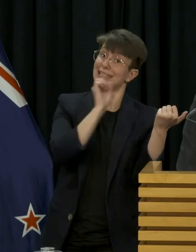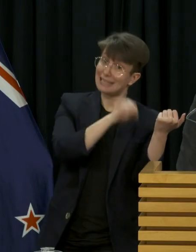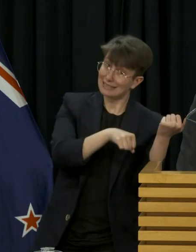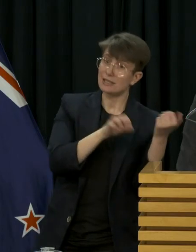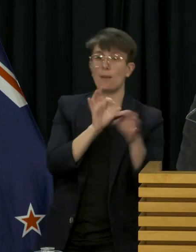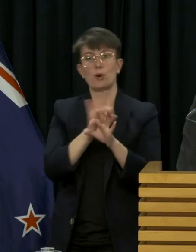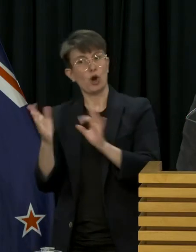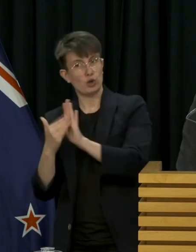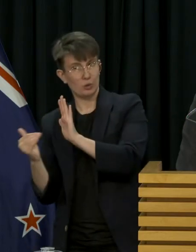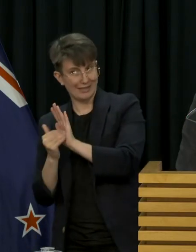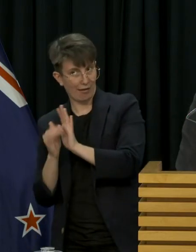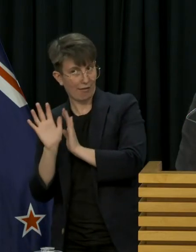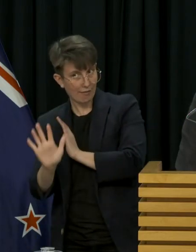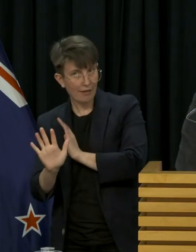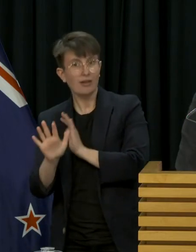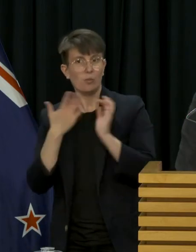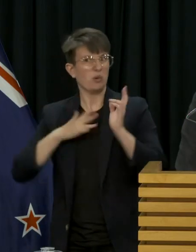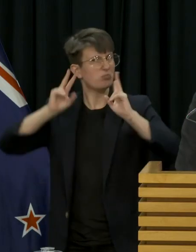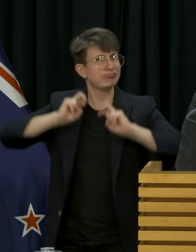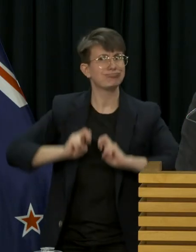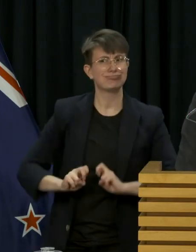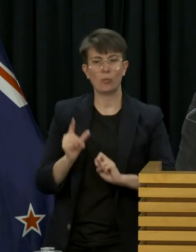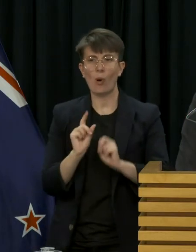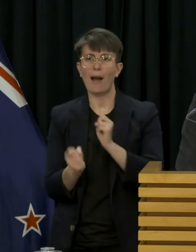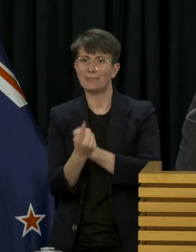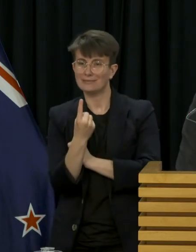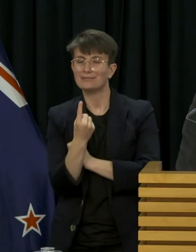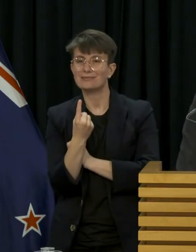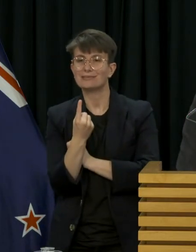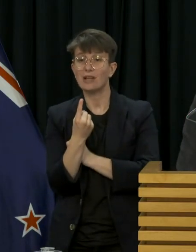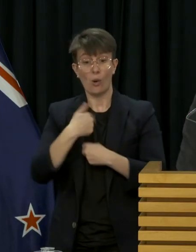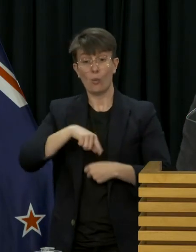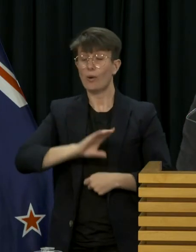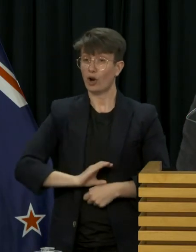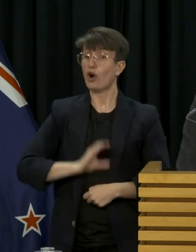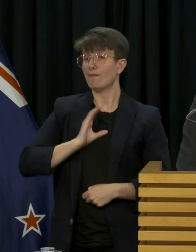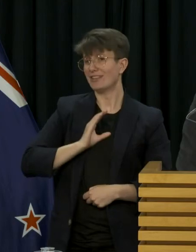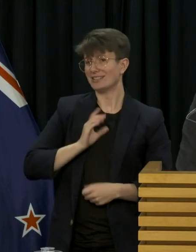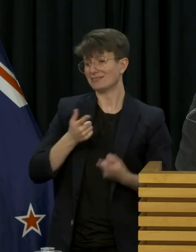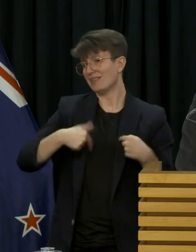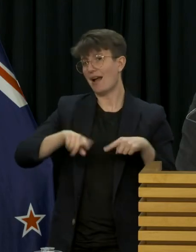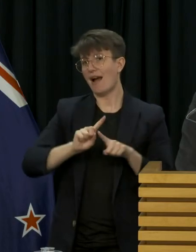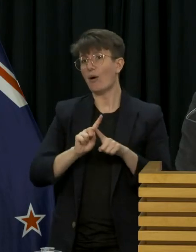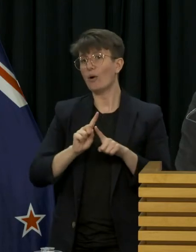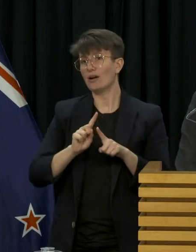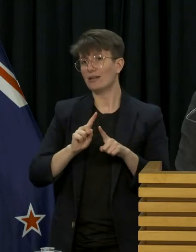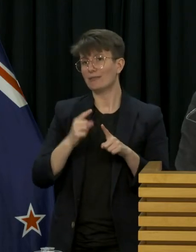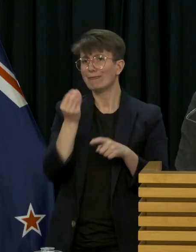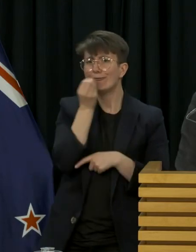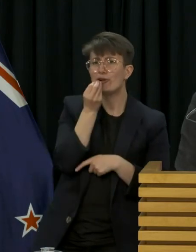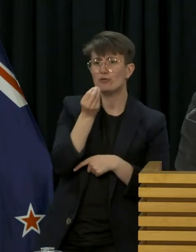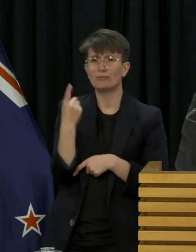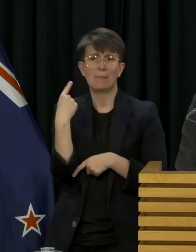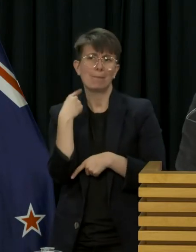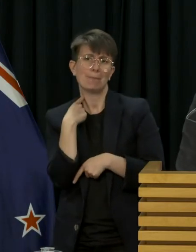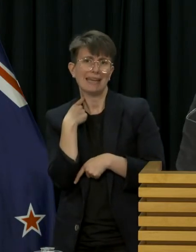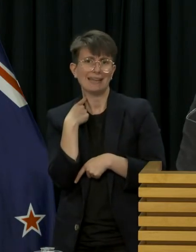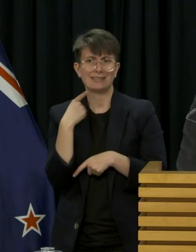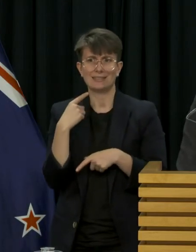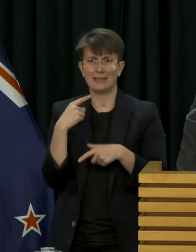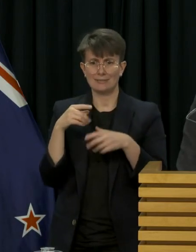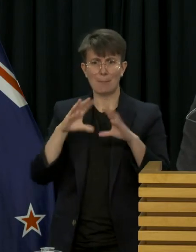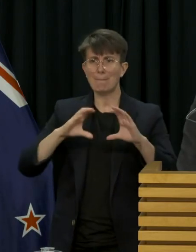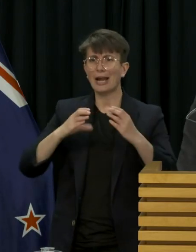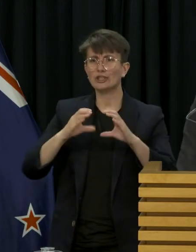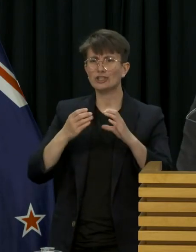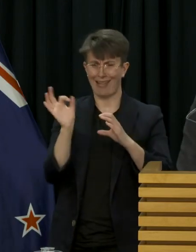this. This is incredibly important to New Zealand. We are confident, of course, that our products do not and are not exported with signs